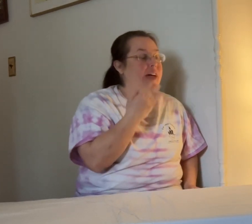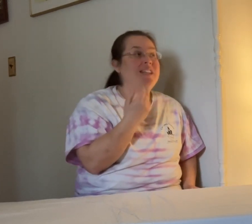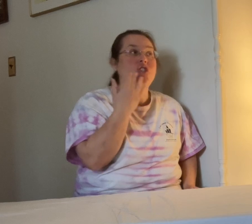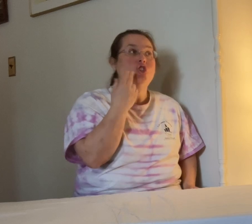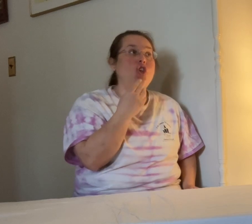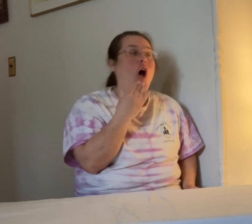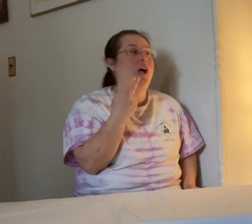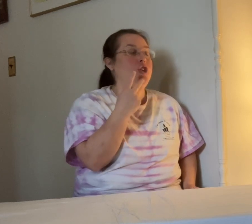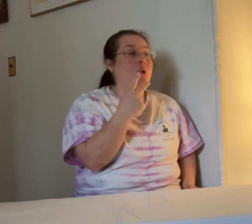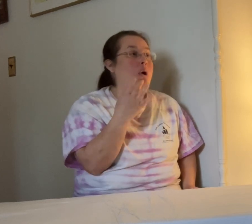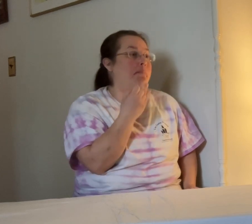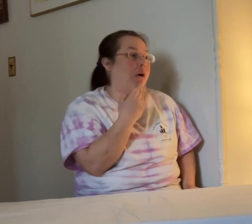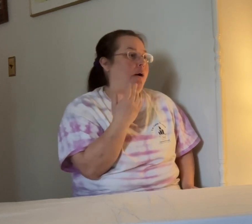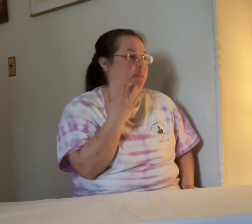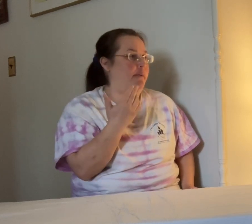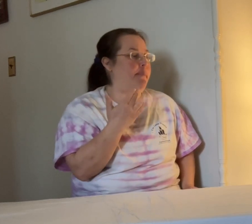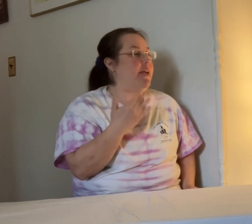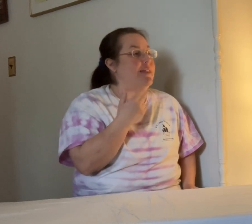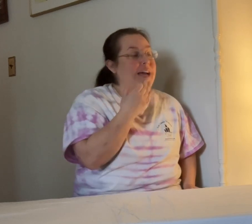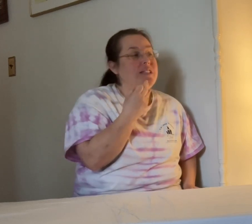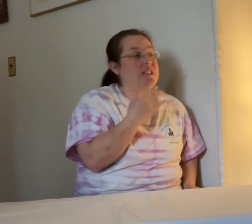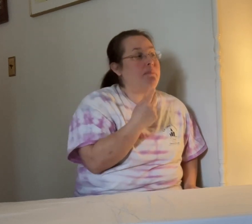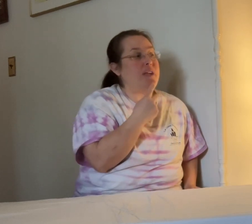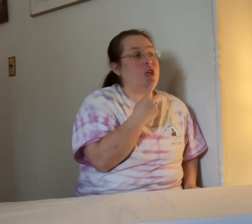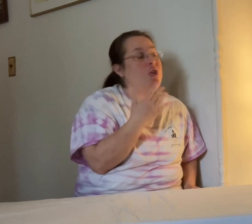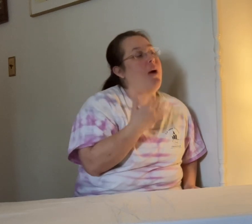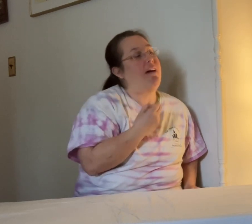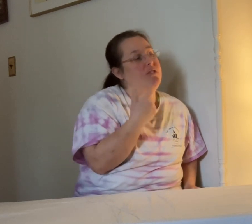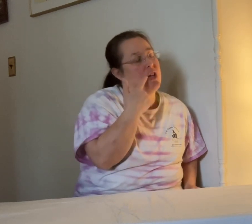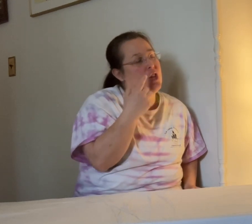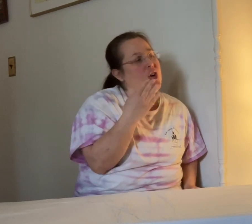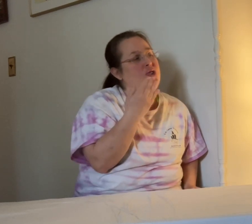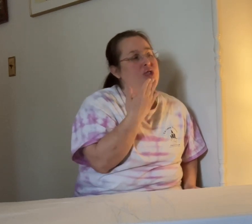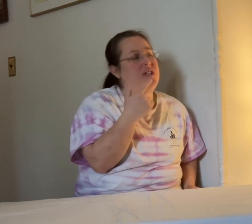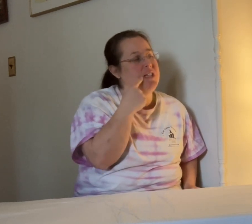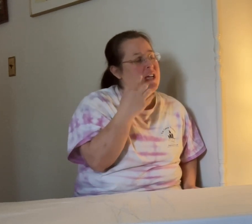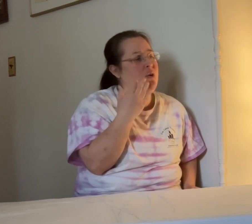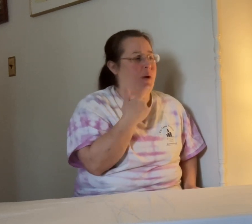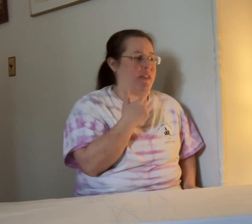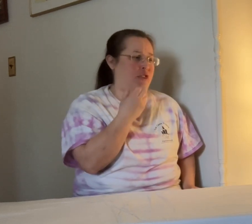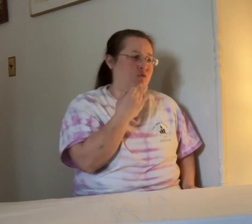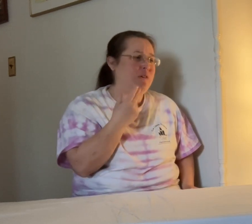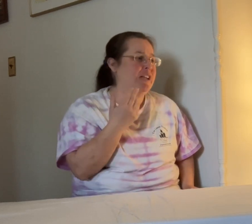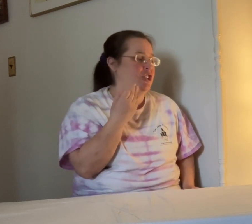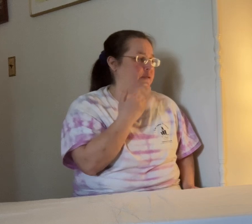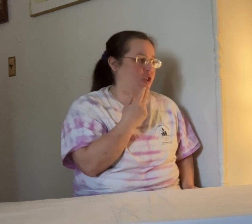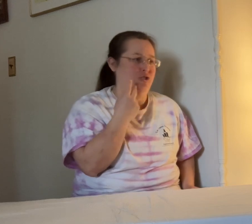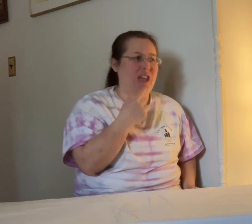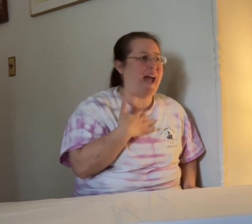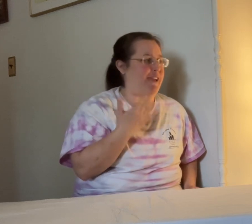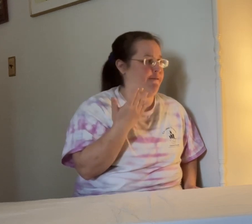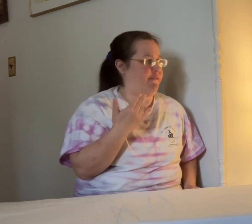That's not your problem. That's something you have to learn to deal with the rest of your life.